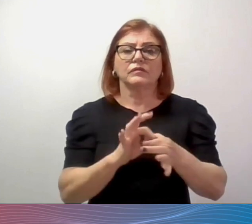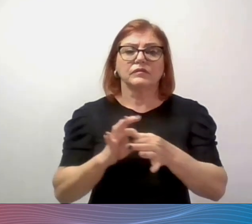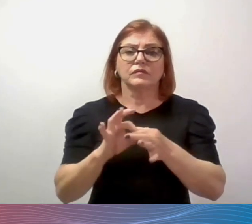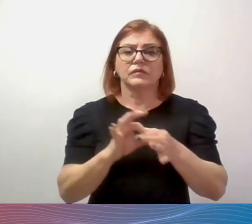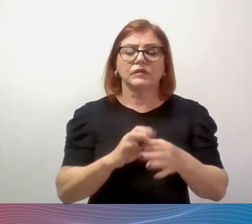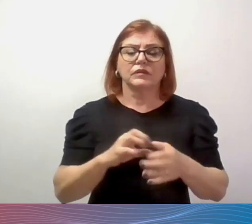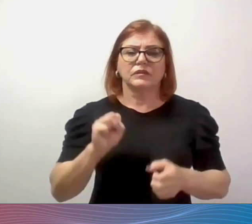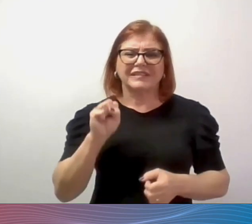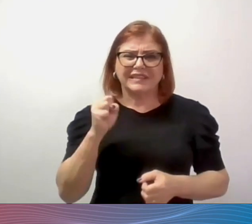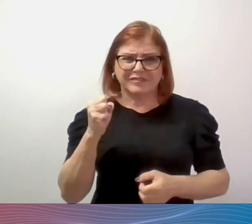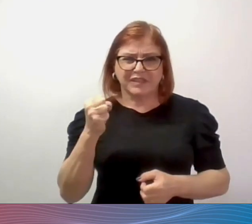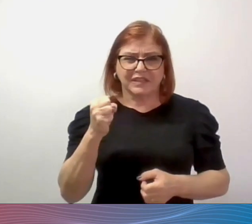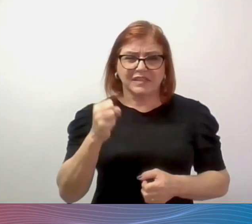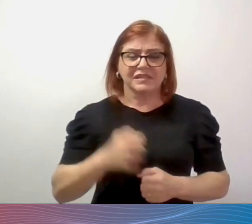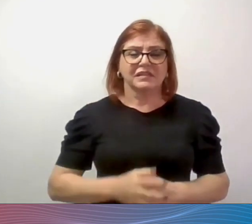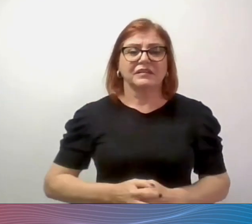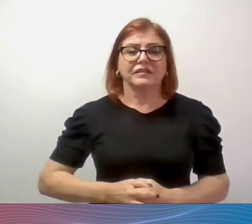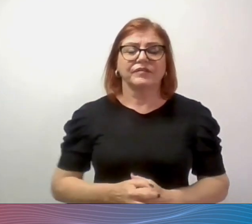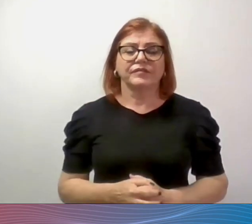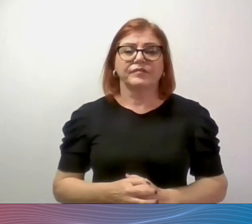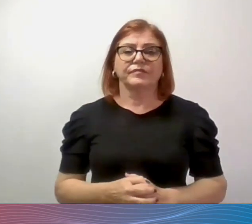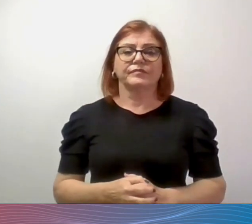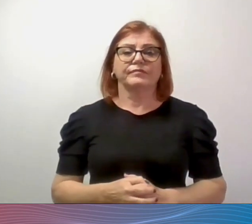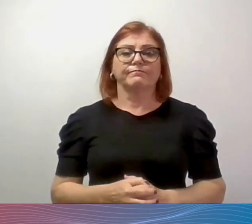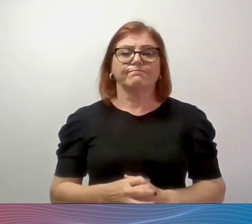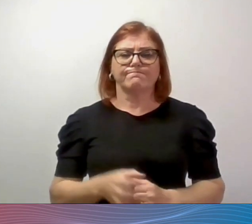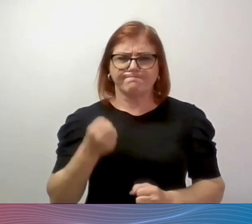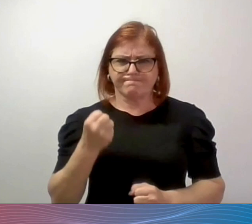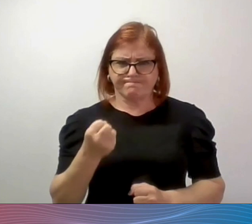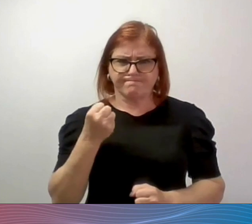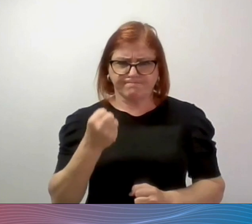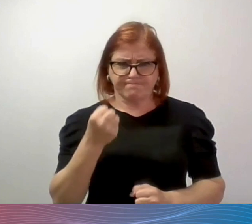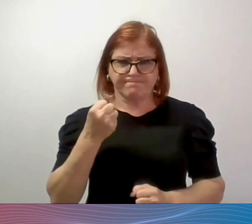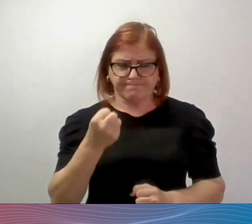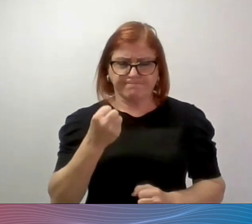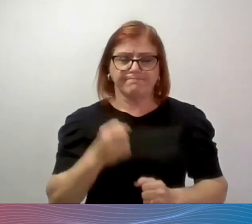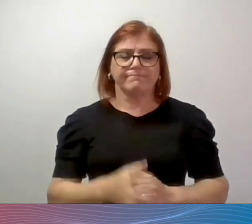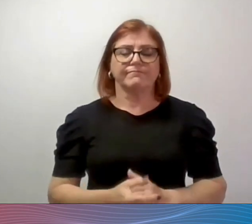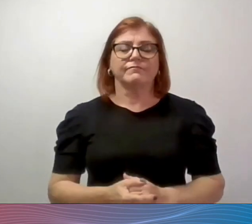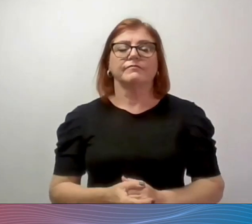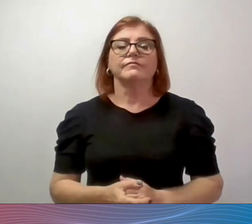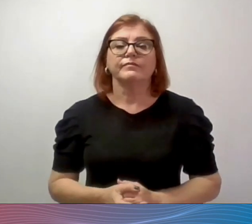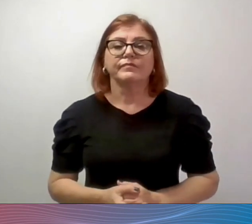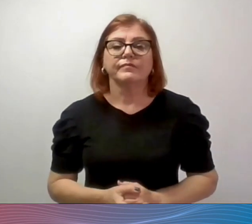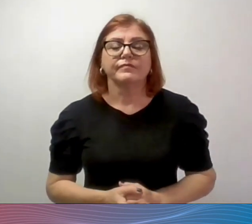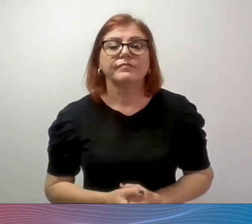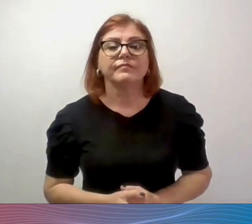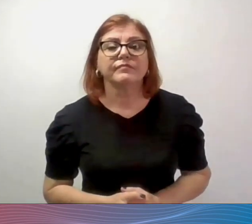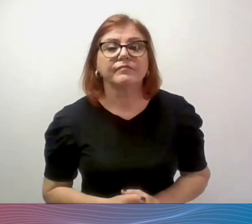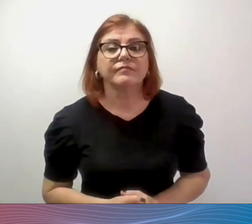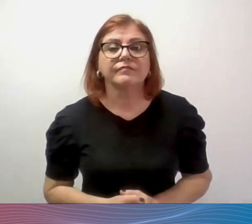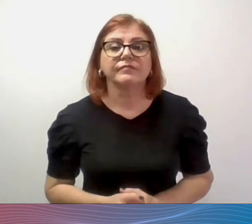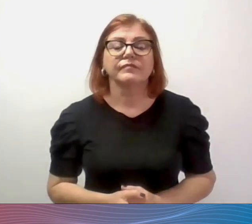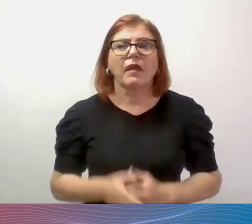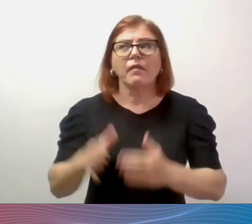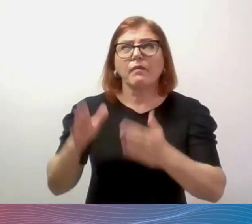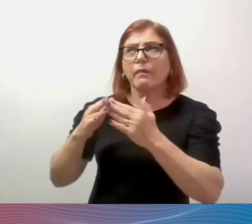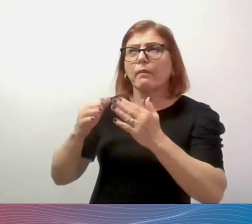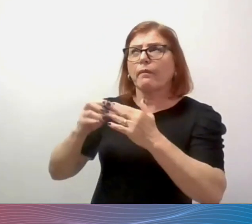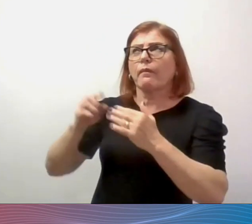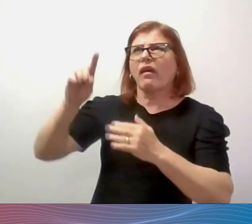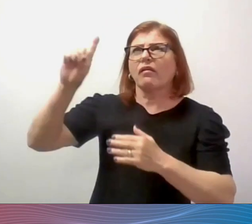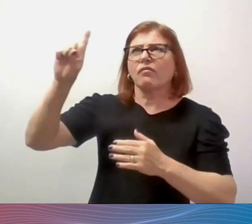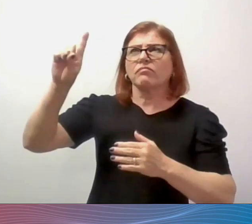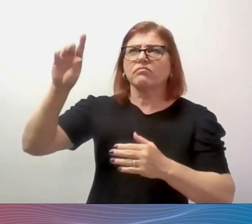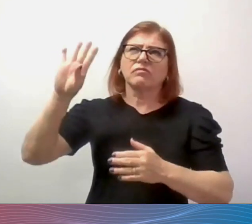is connected to covetousness. Apela para divindades pela cobiça de ter